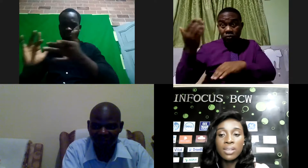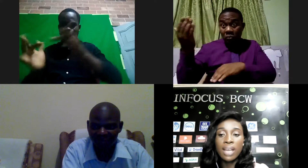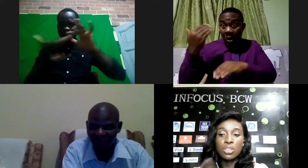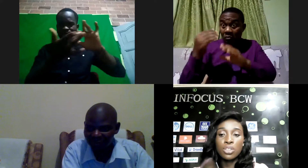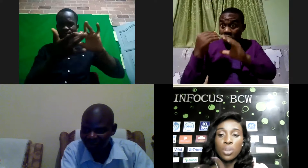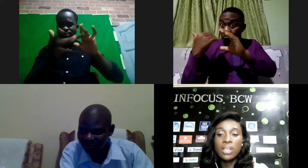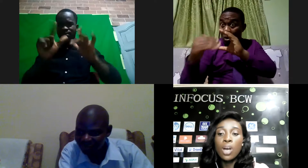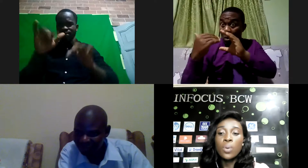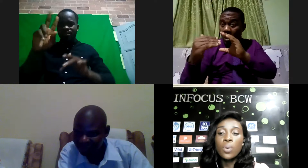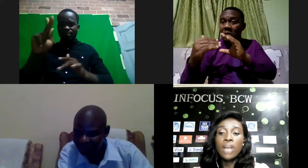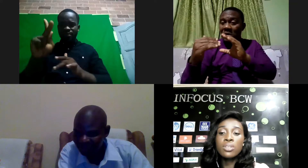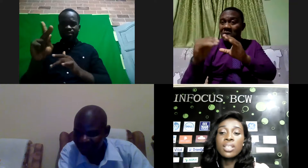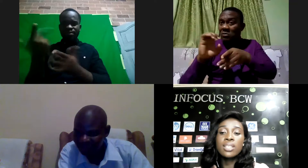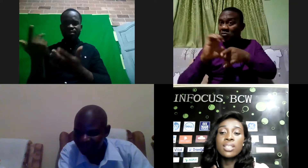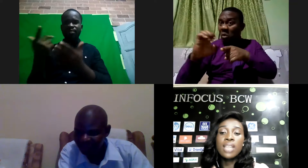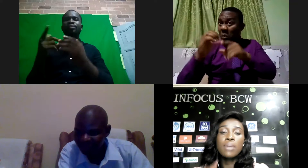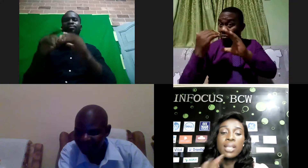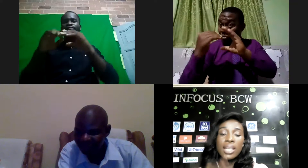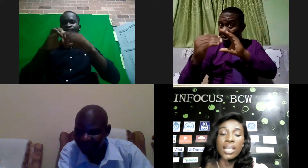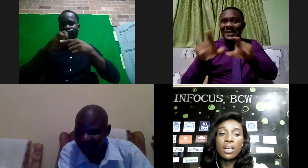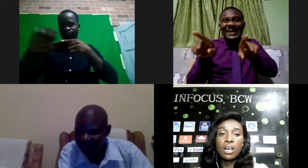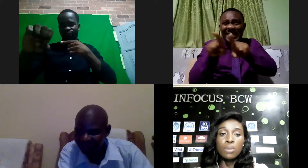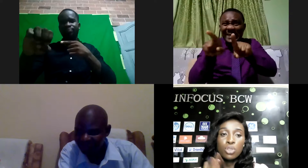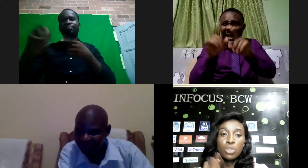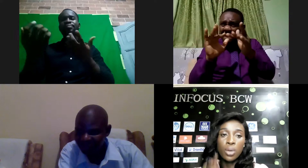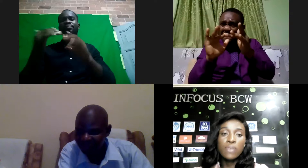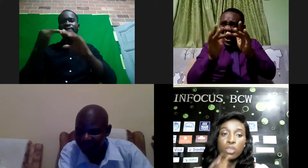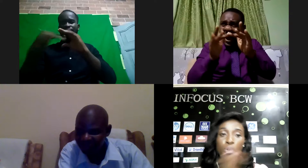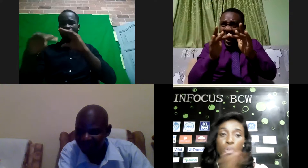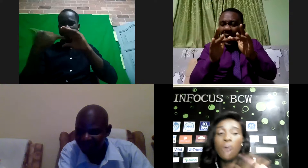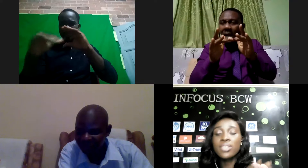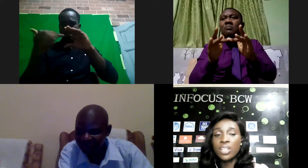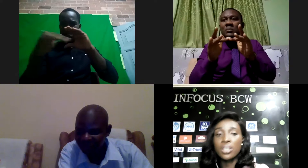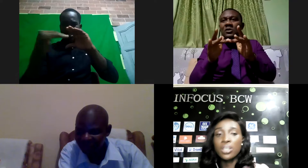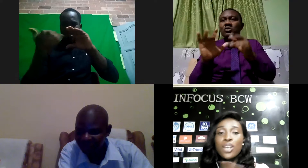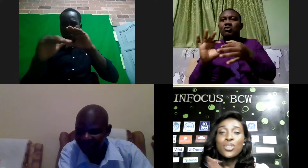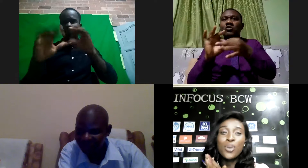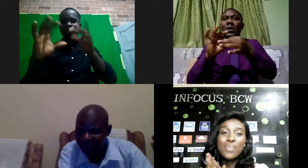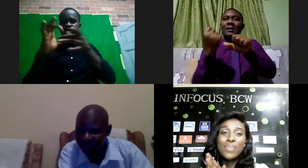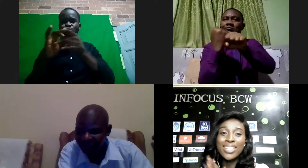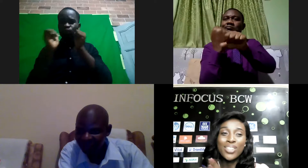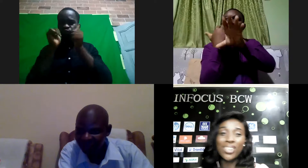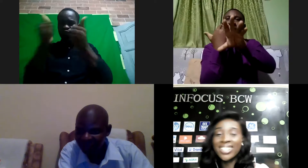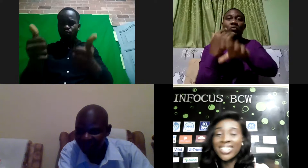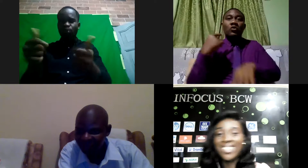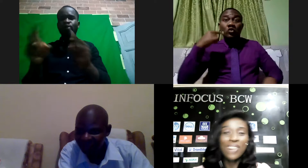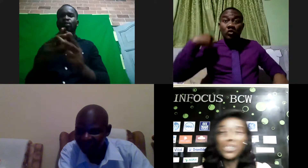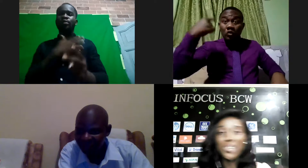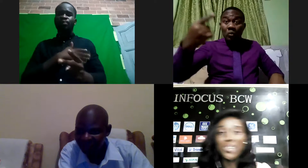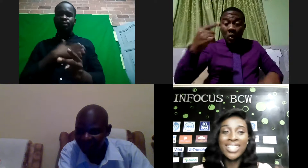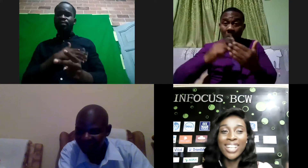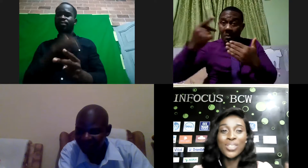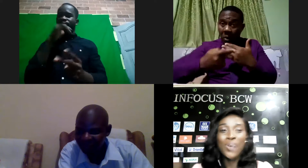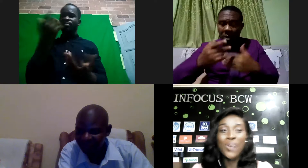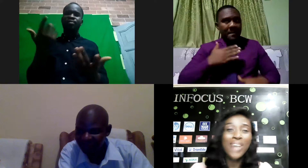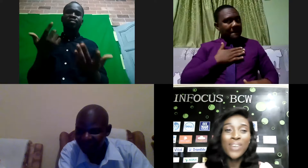email that you joined. We are using the same link to join for tomorrow's session. So please don't just get